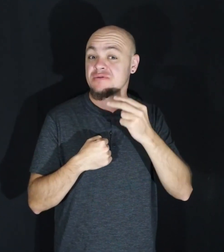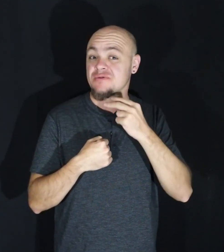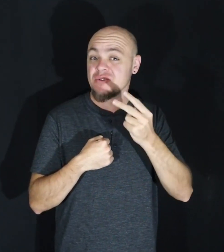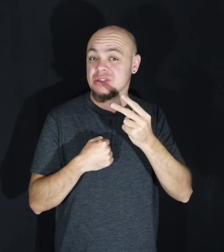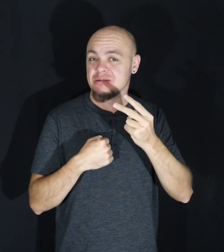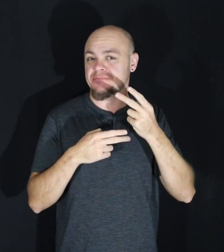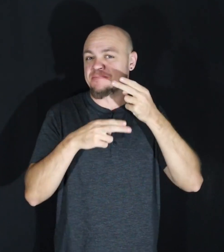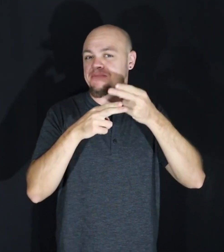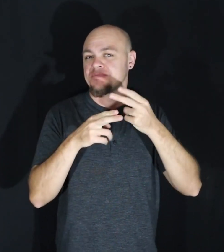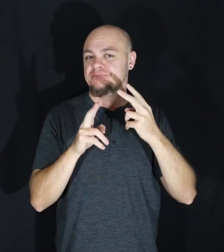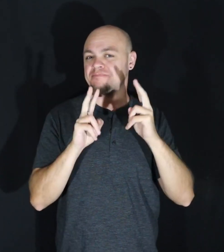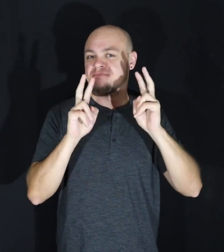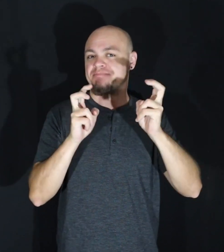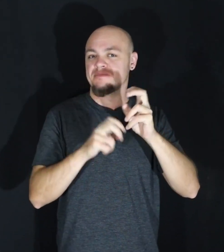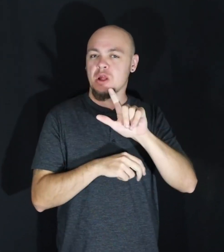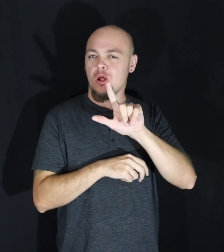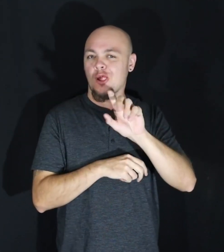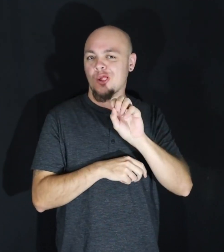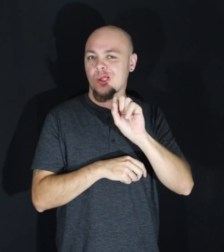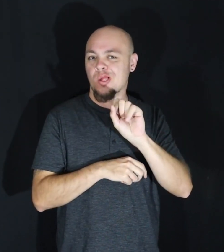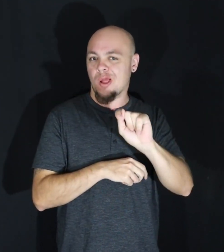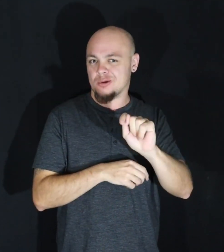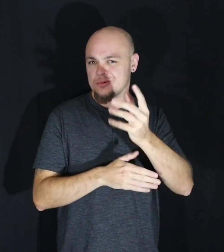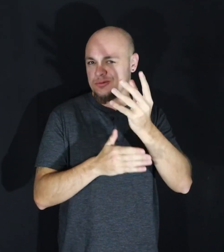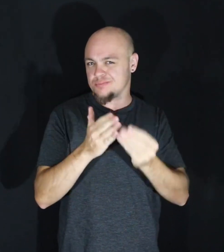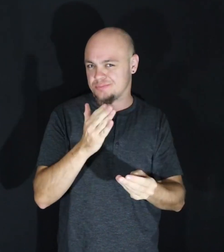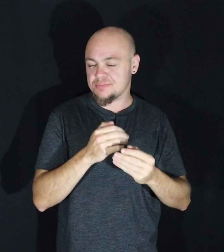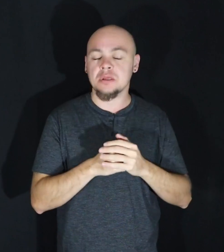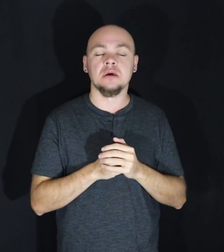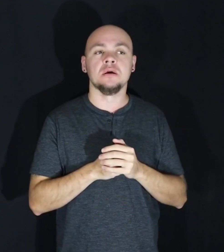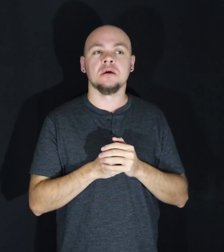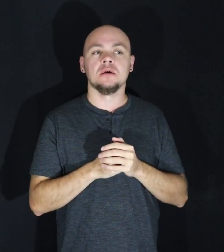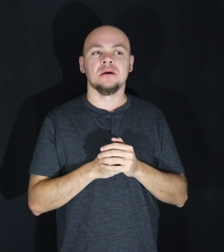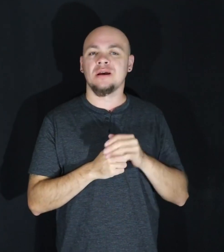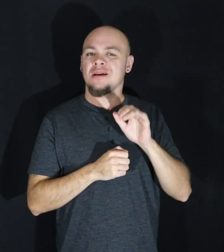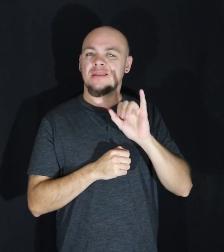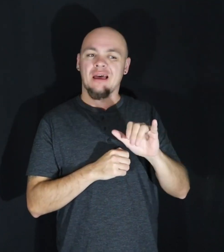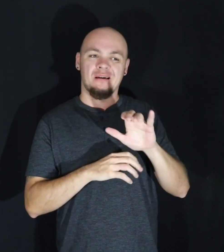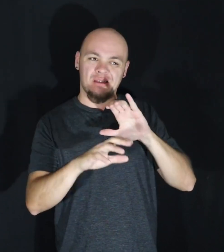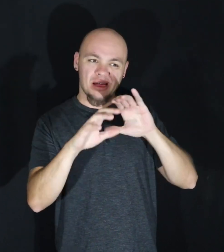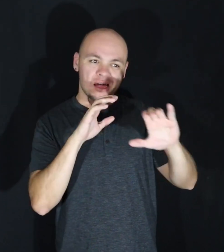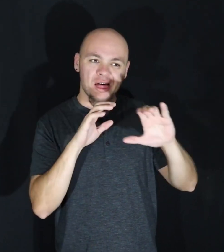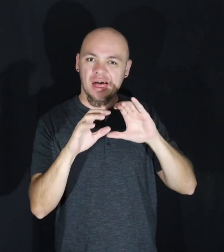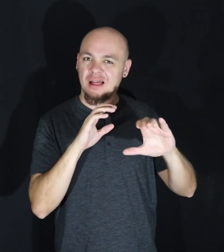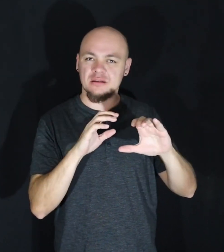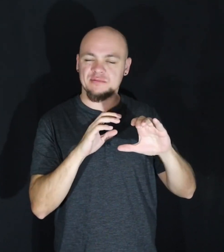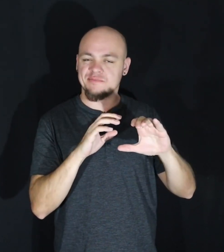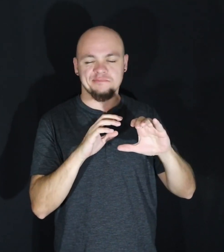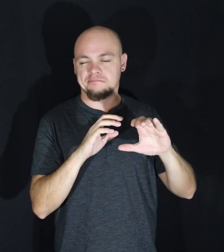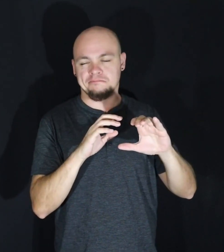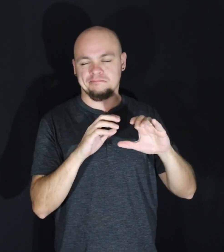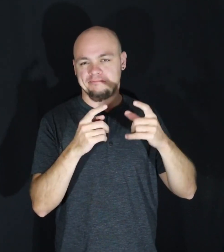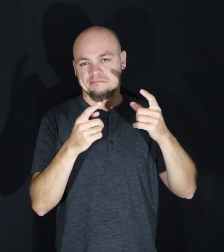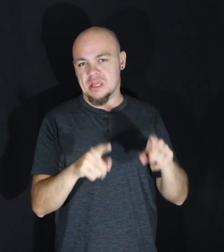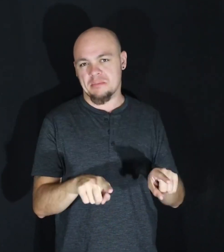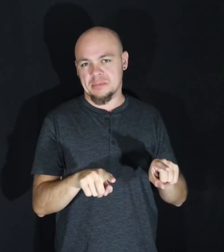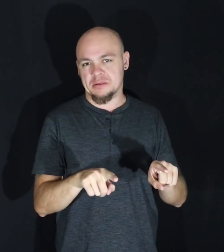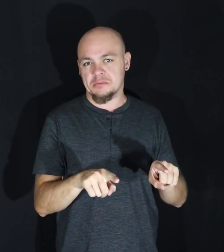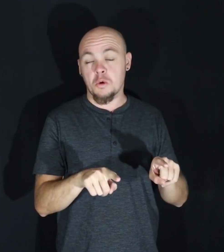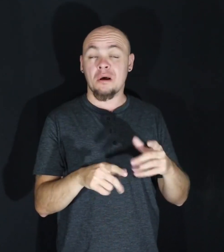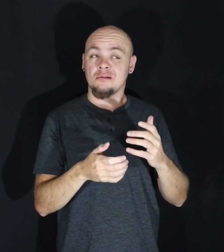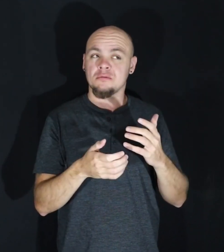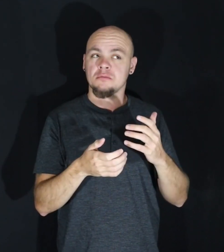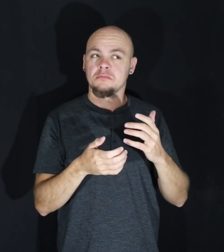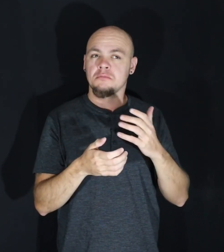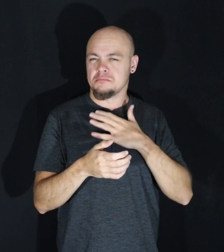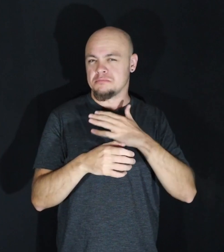lost. That 2-way conversation didn't happen, at least not in the way that I